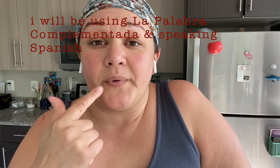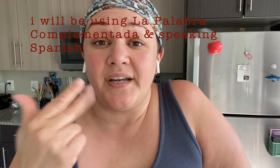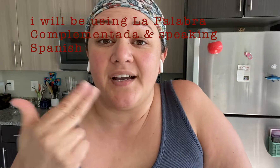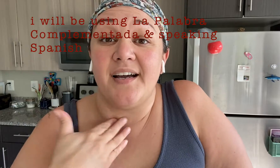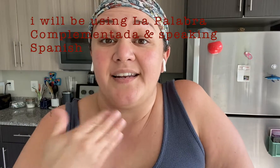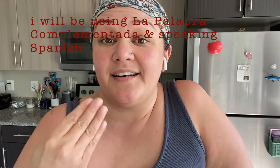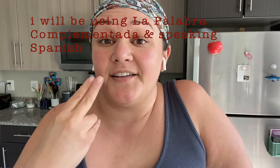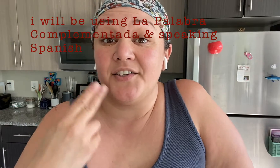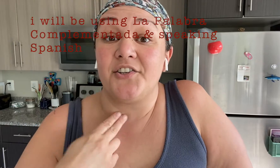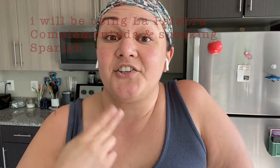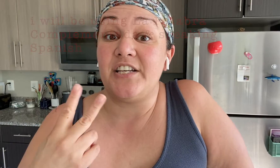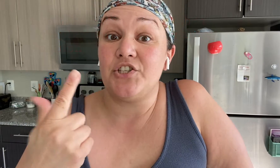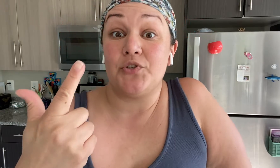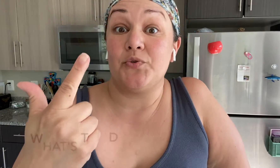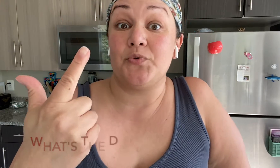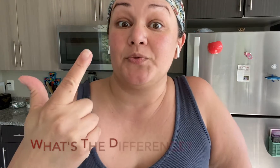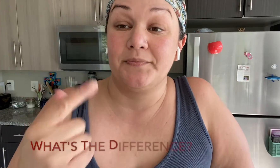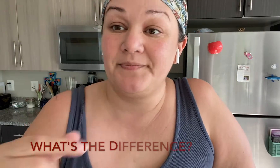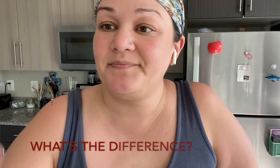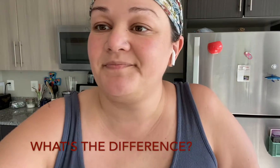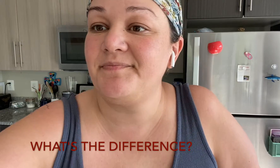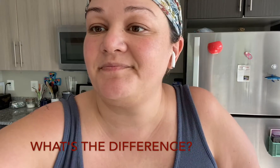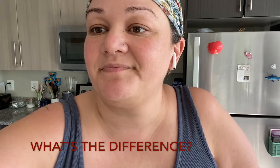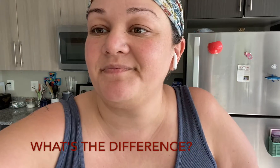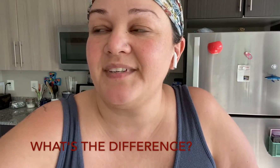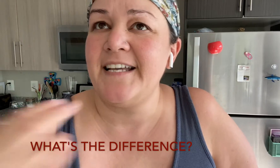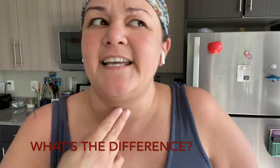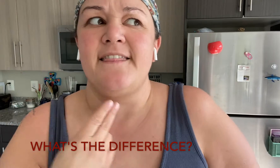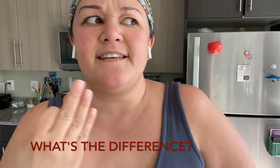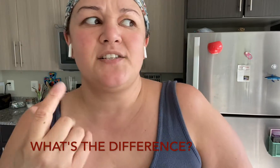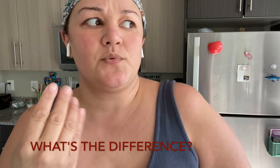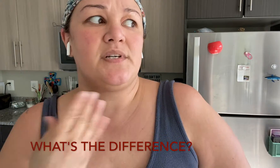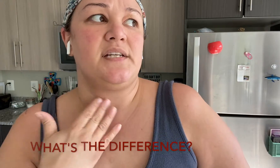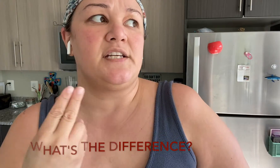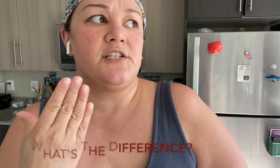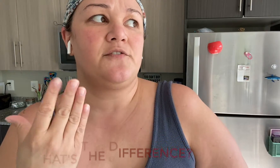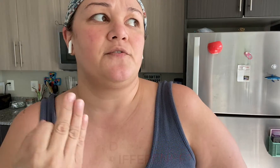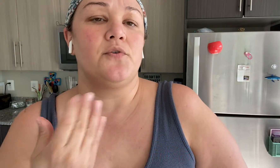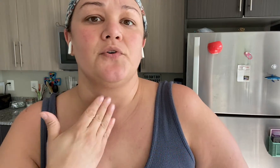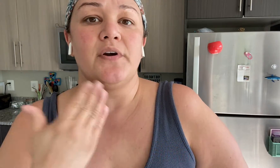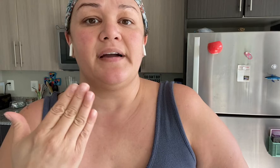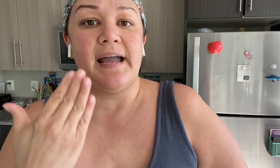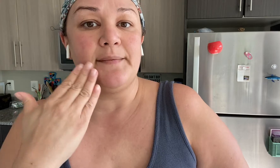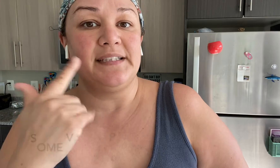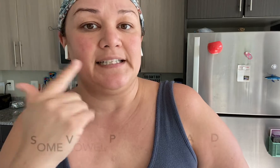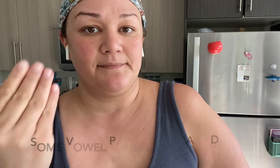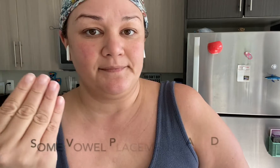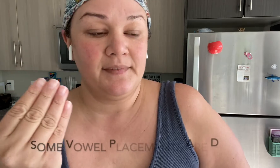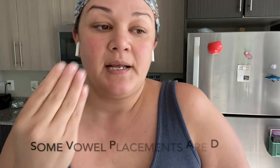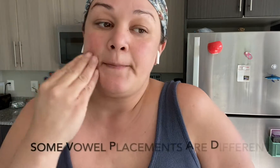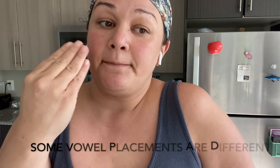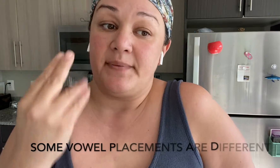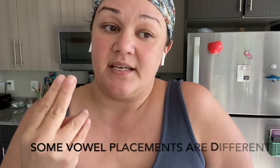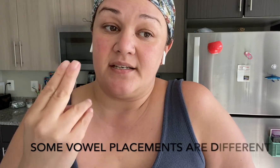we got another cooking show. This one is for Emmeline